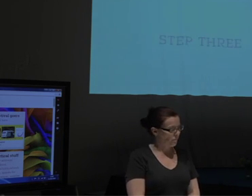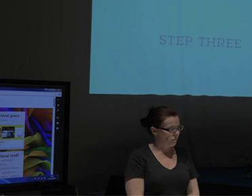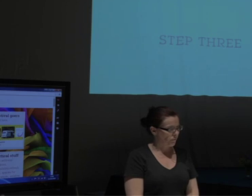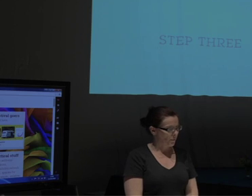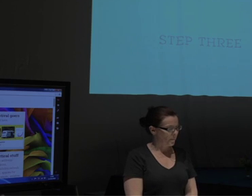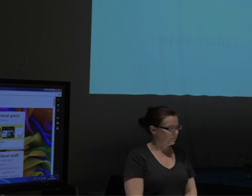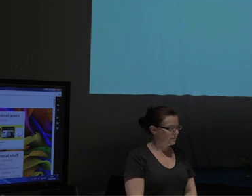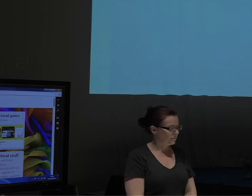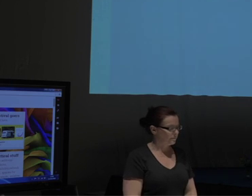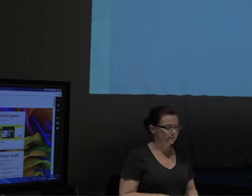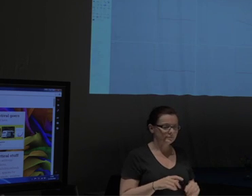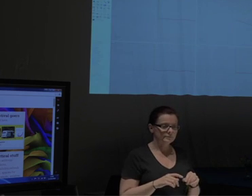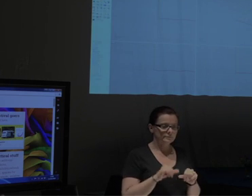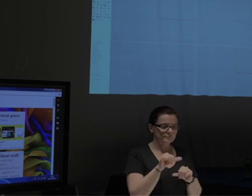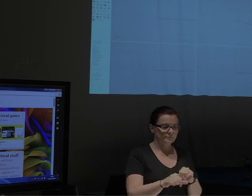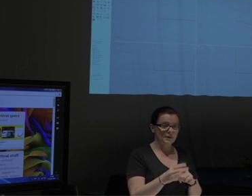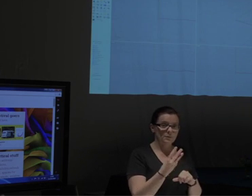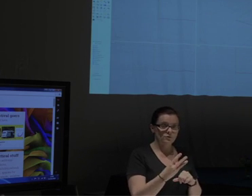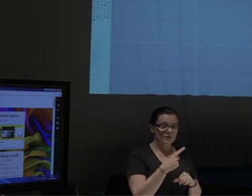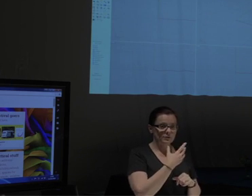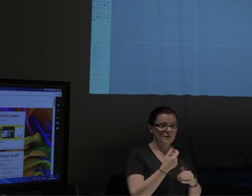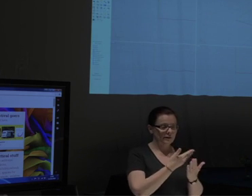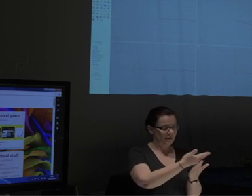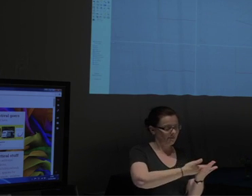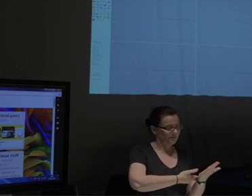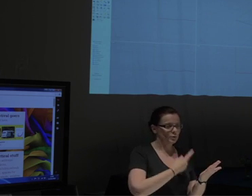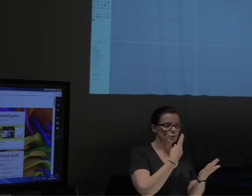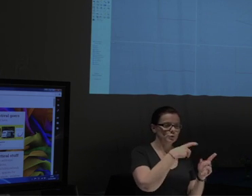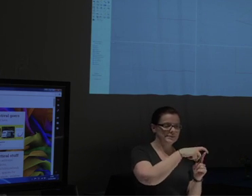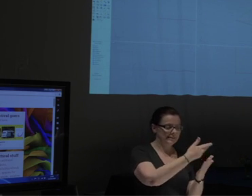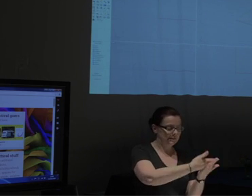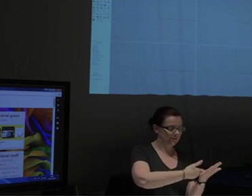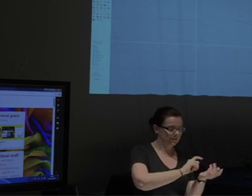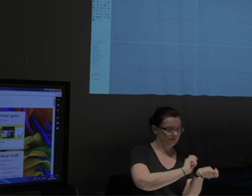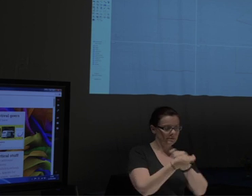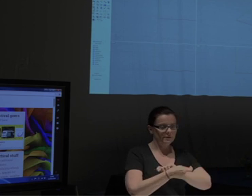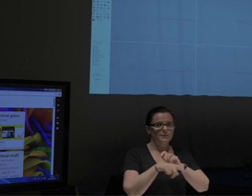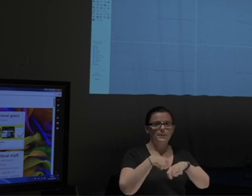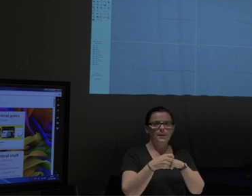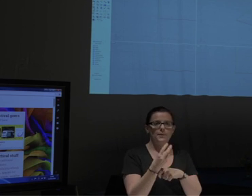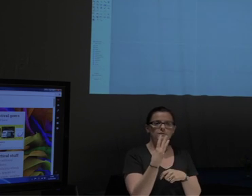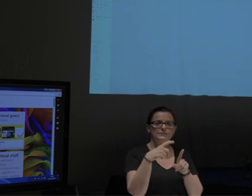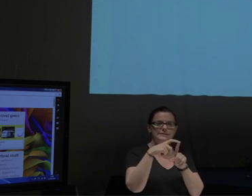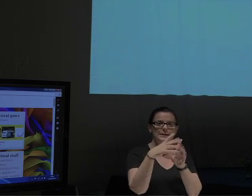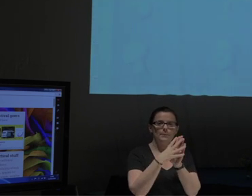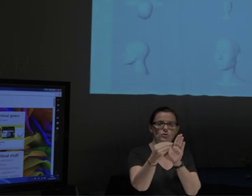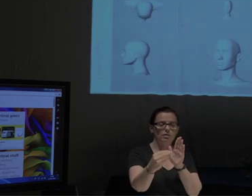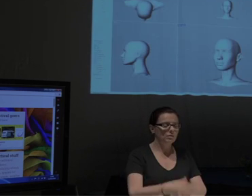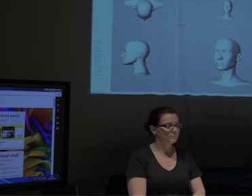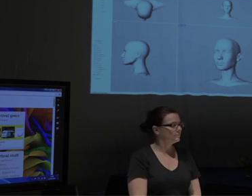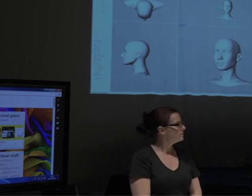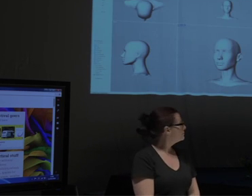Step 3. We take the flat 2D graphic and move into a 3D modelling software.